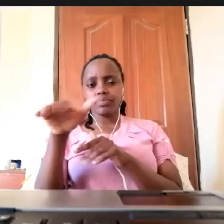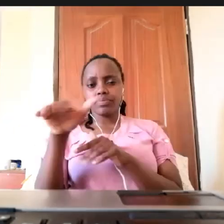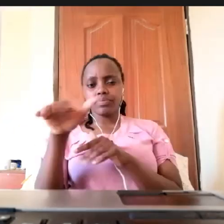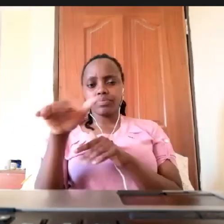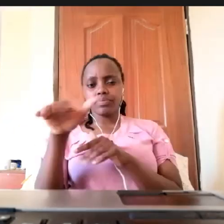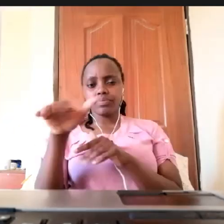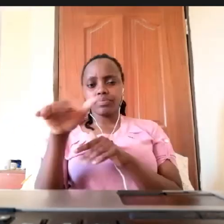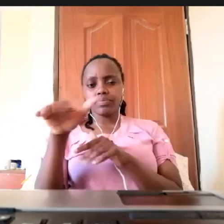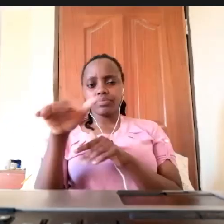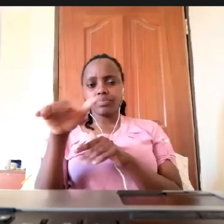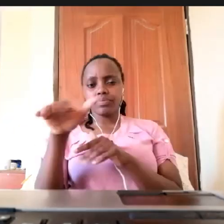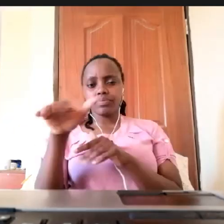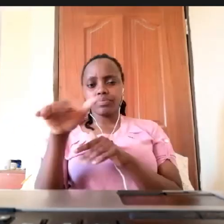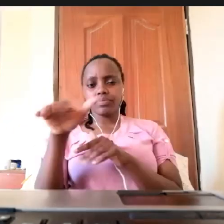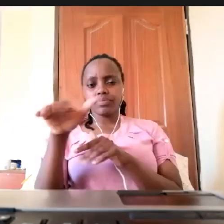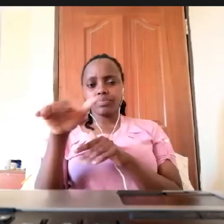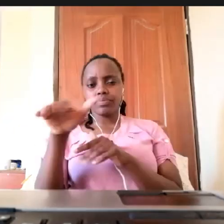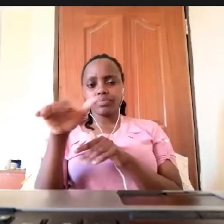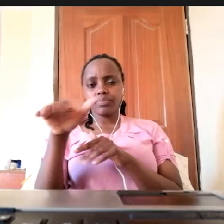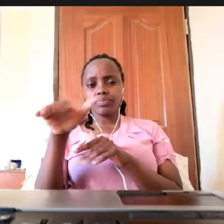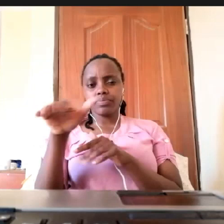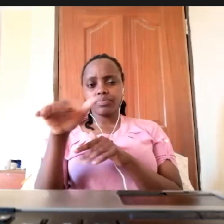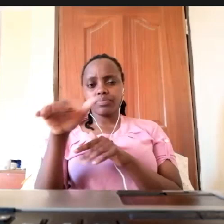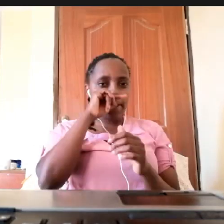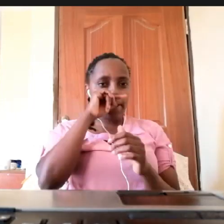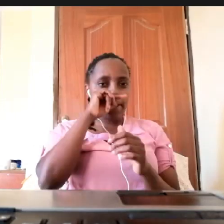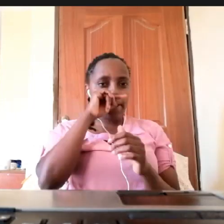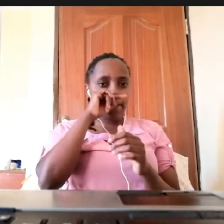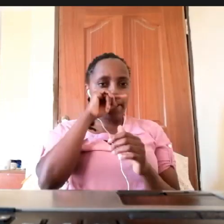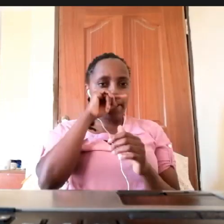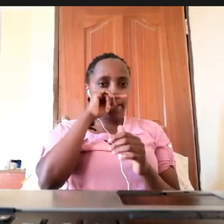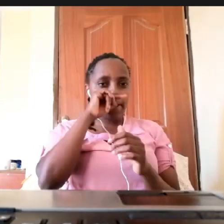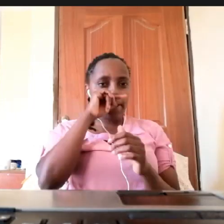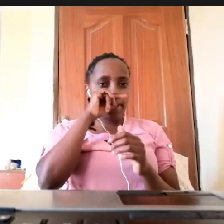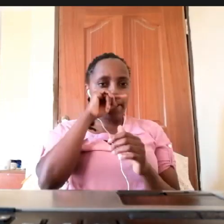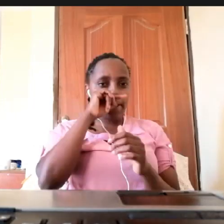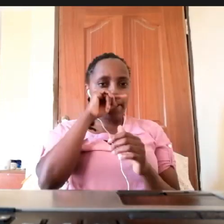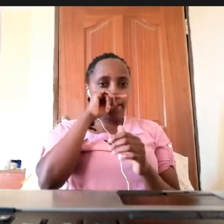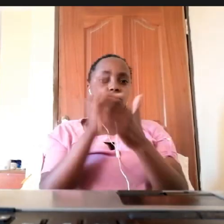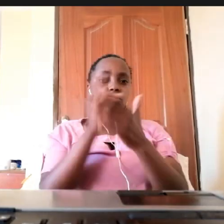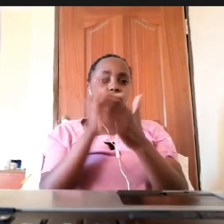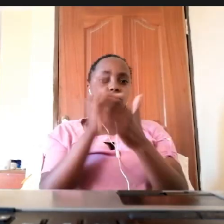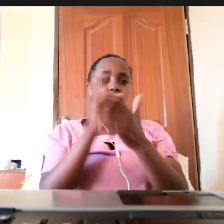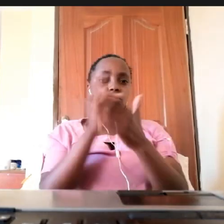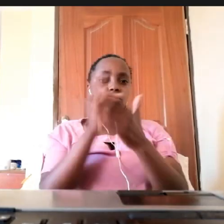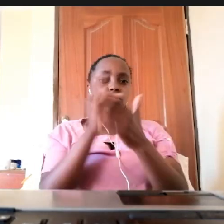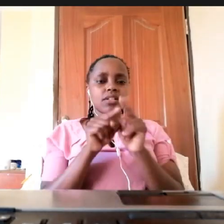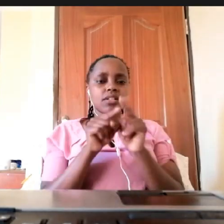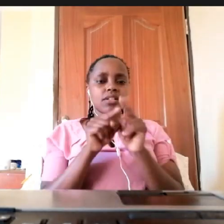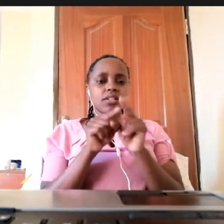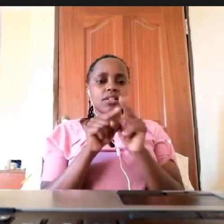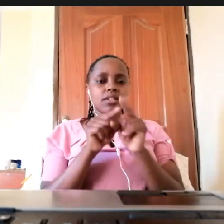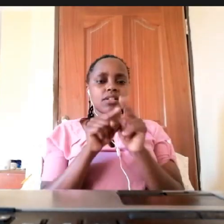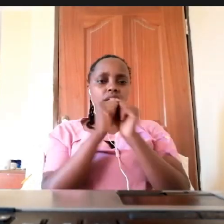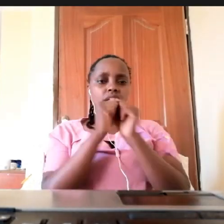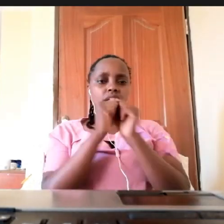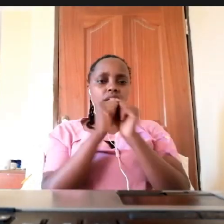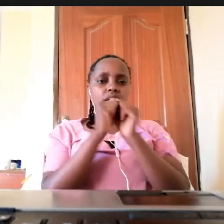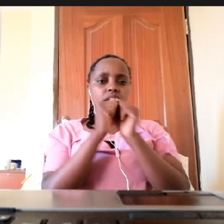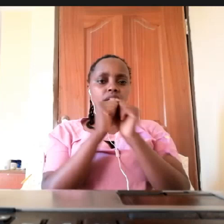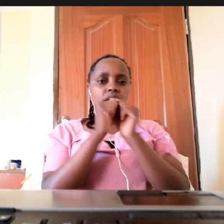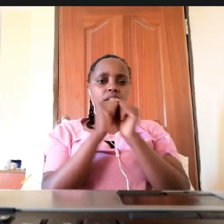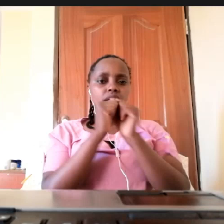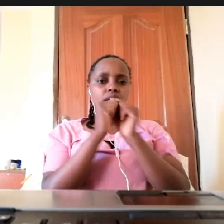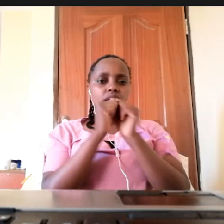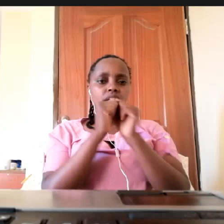part in the process. So my proposal would be just working with the structures that already exist,